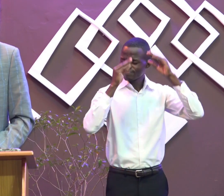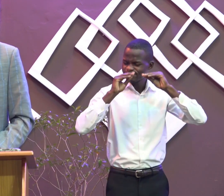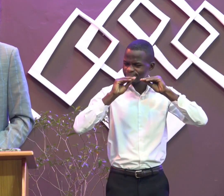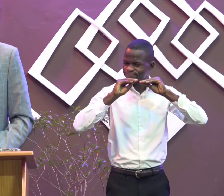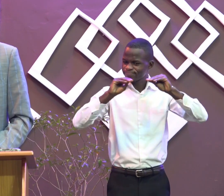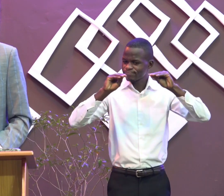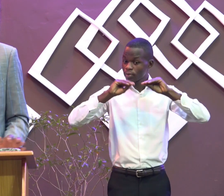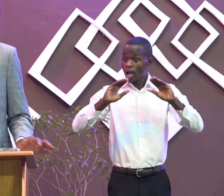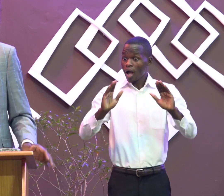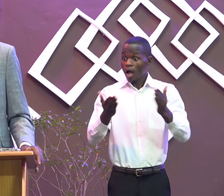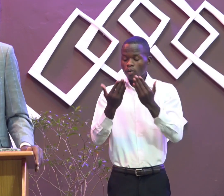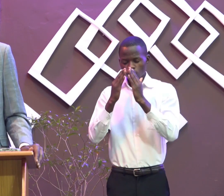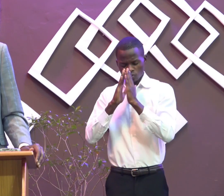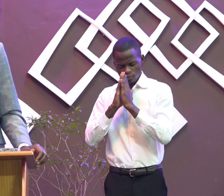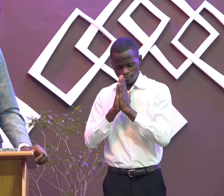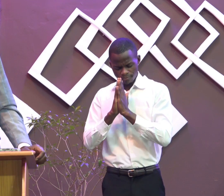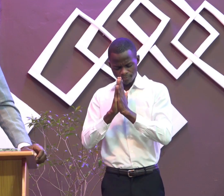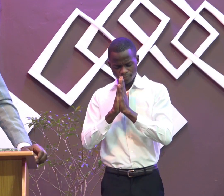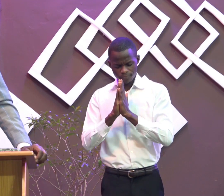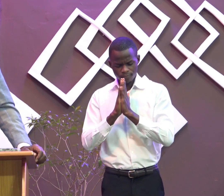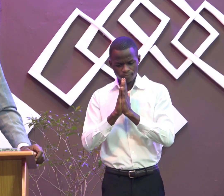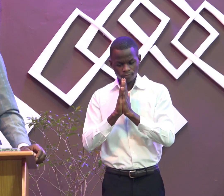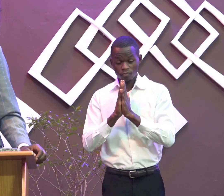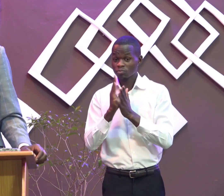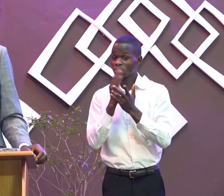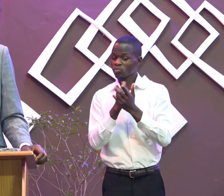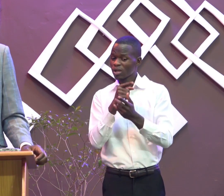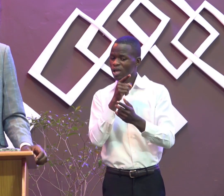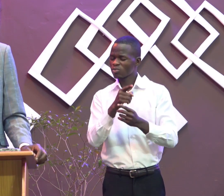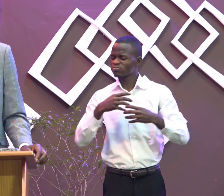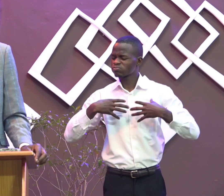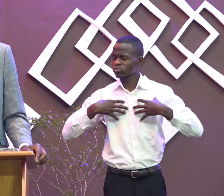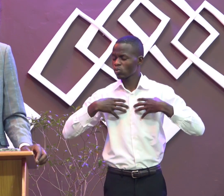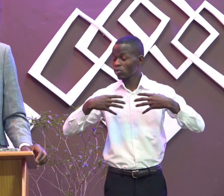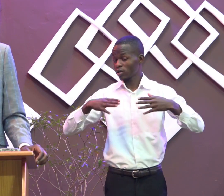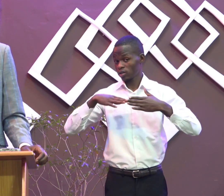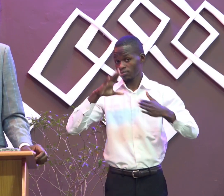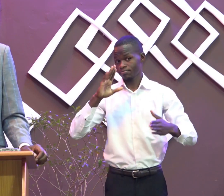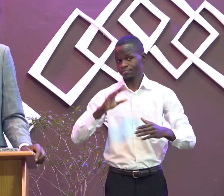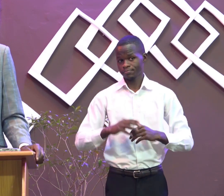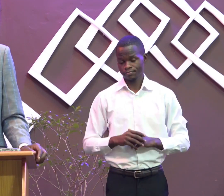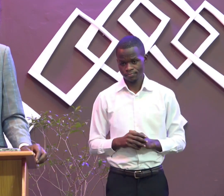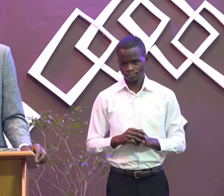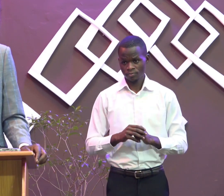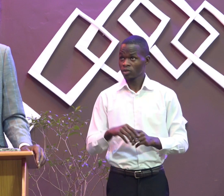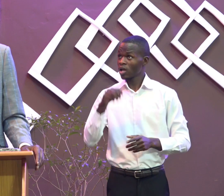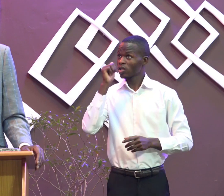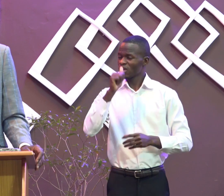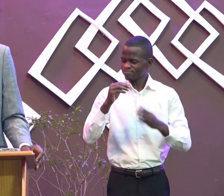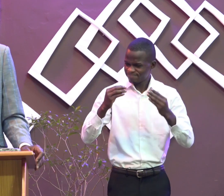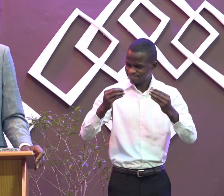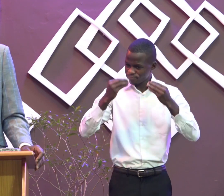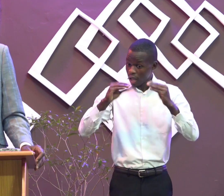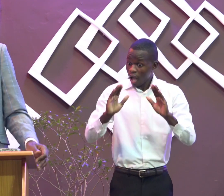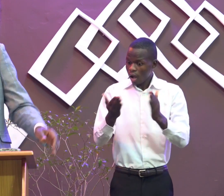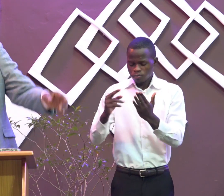okusaba. Bishop taught us what is called prayer. Kyo kya bugagga. That is a valuable yatuyigiriza okusoma Bible. He